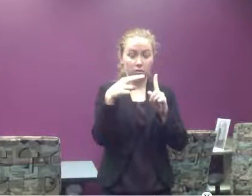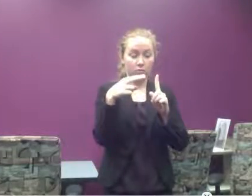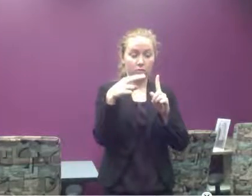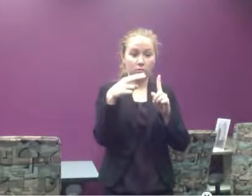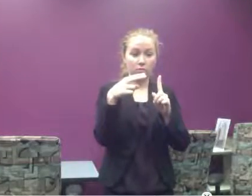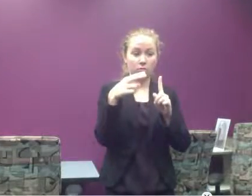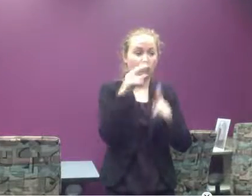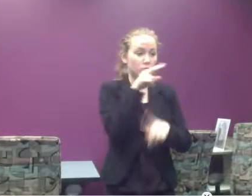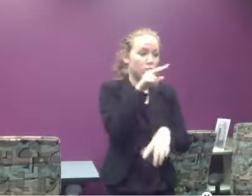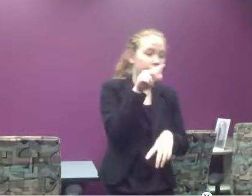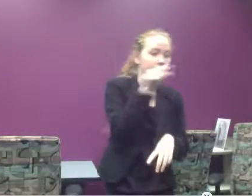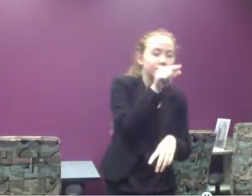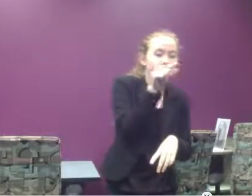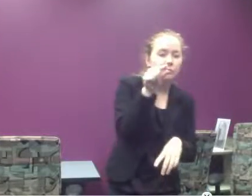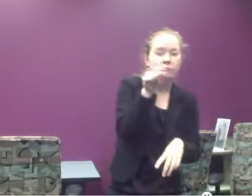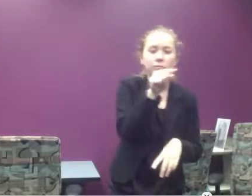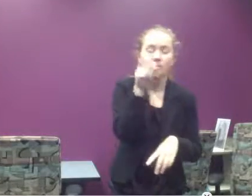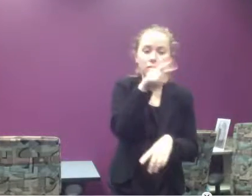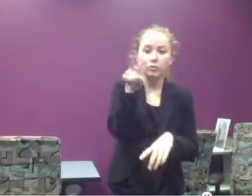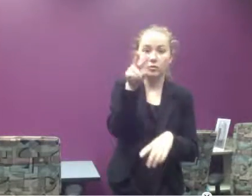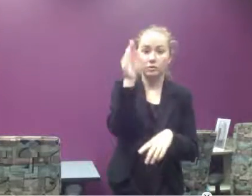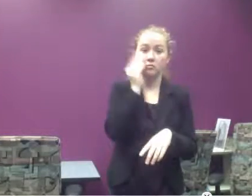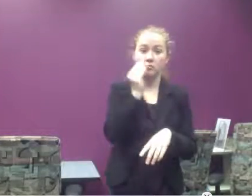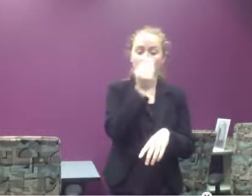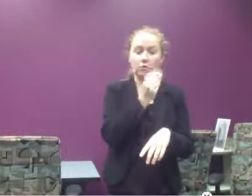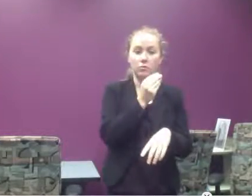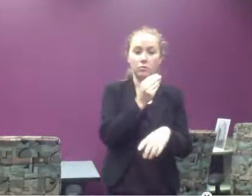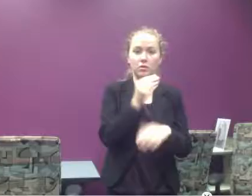She would paint stuff from the perspective of a bee.